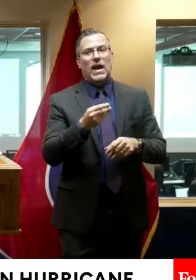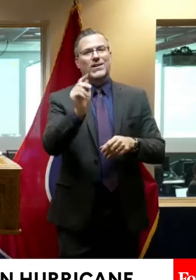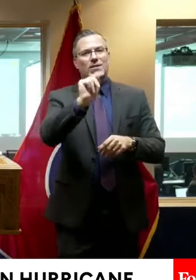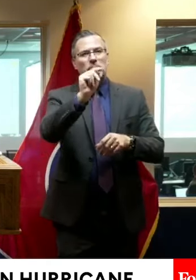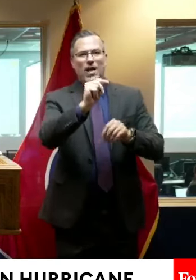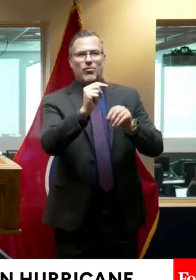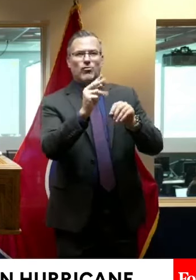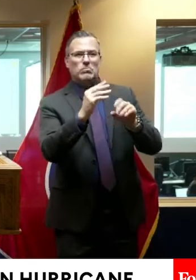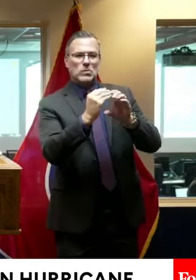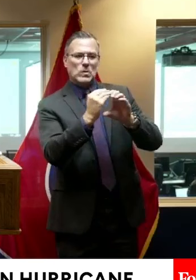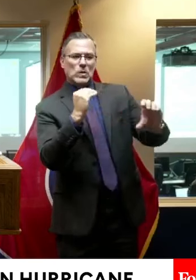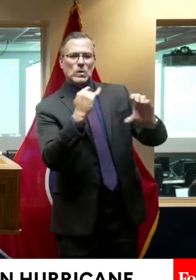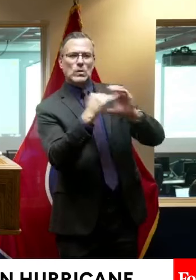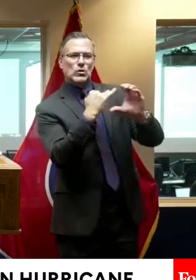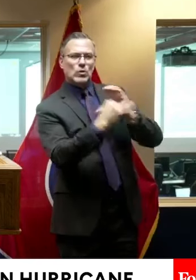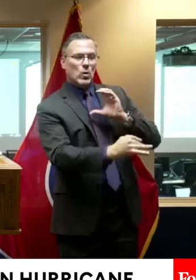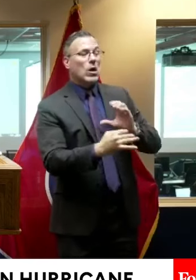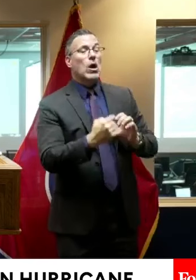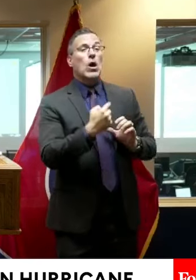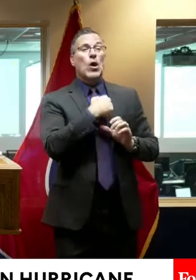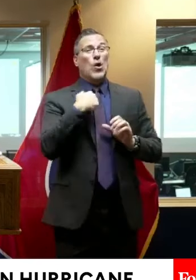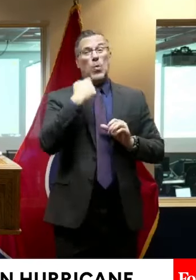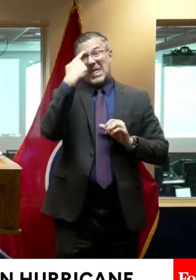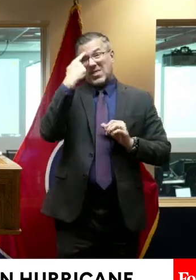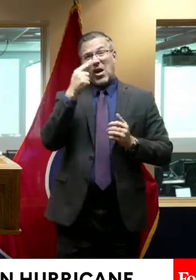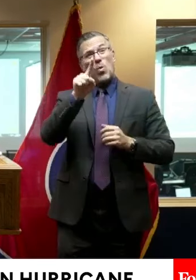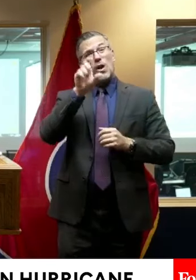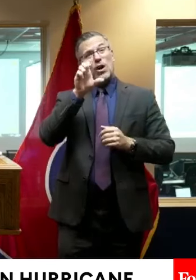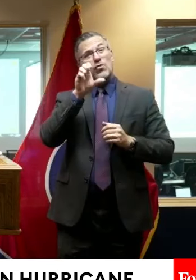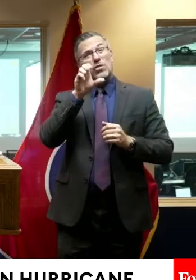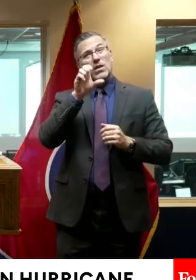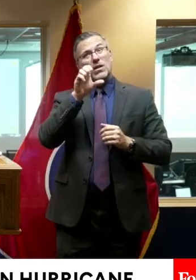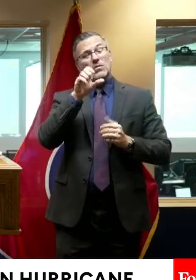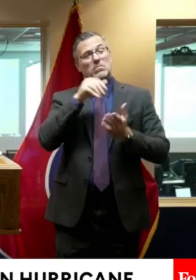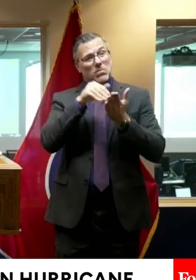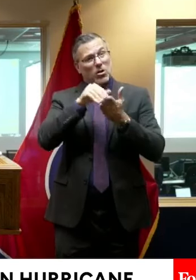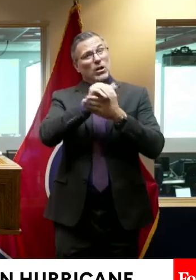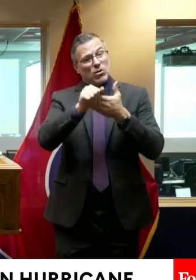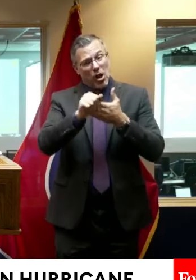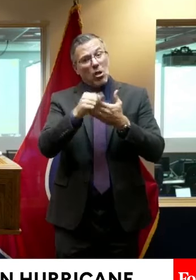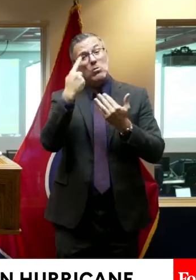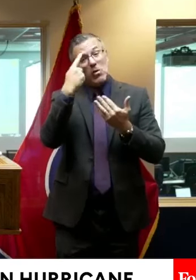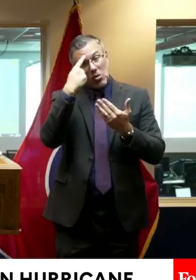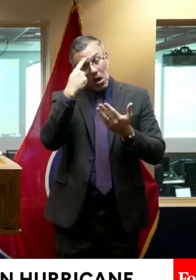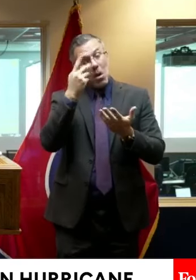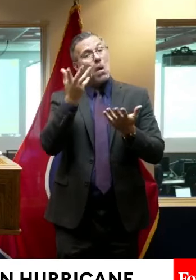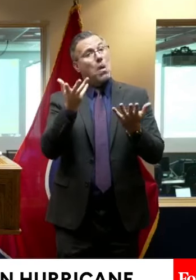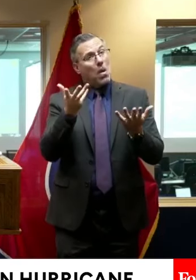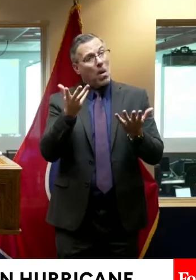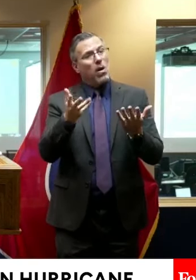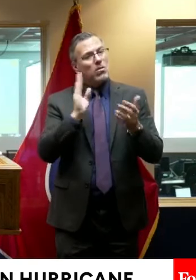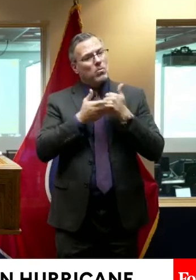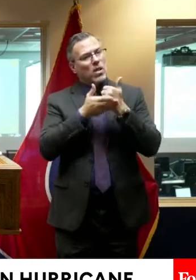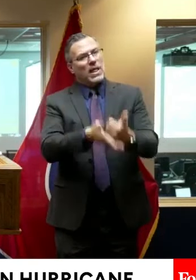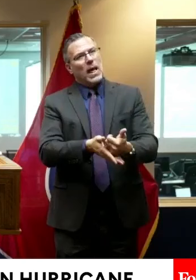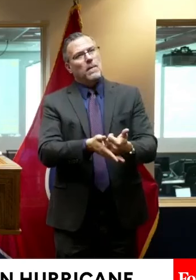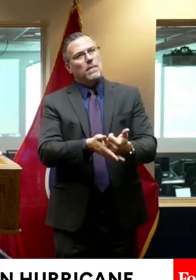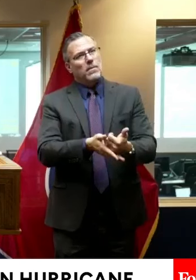$100 million might be enough to get to bridge that fiscal gap for them, and that's what we did here.